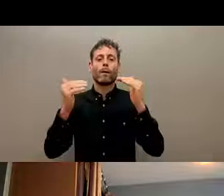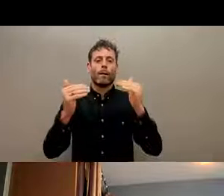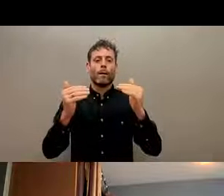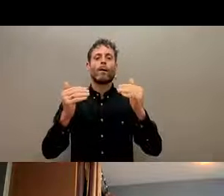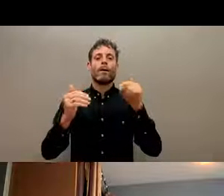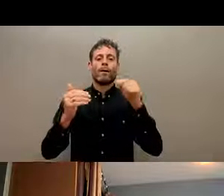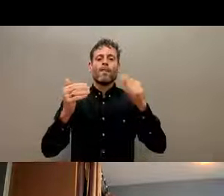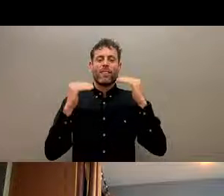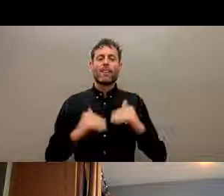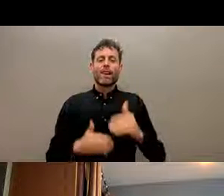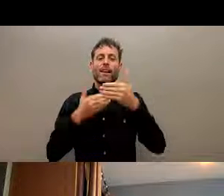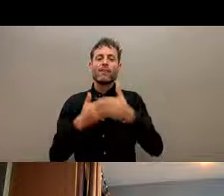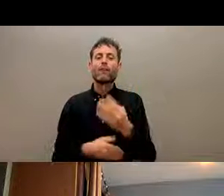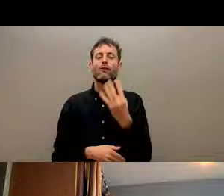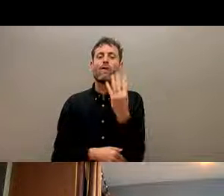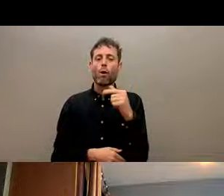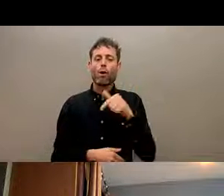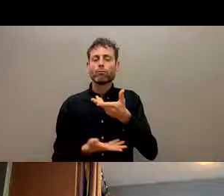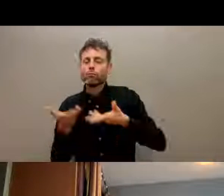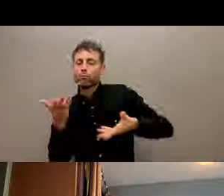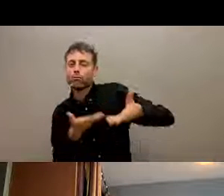NGOs. So next slide there, Hazel.